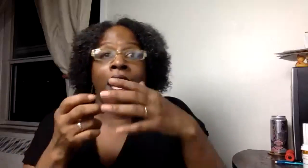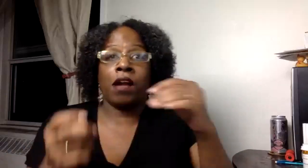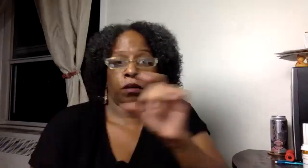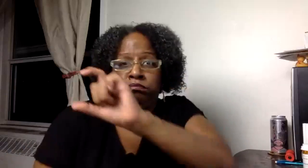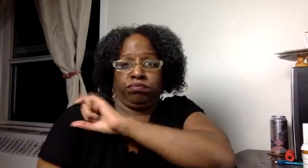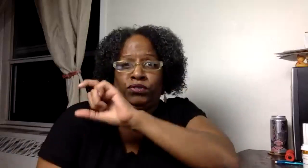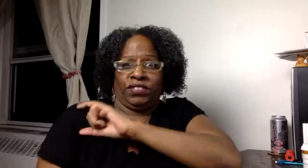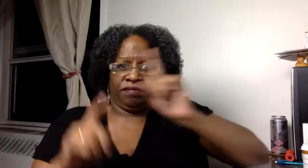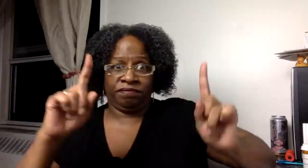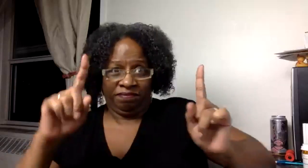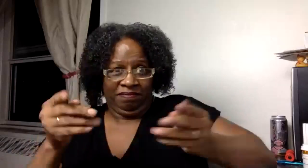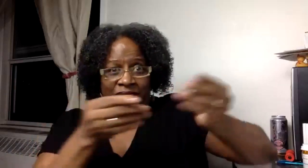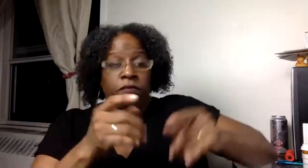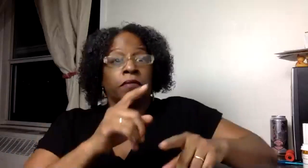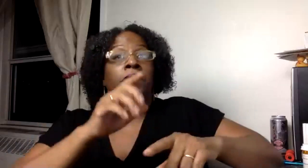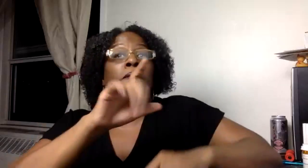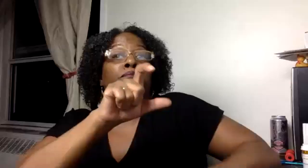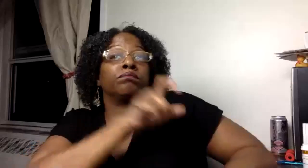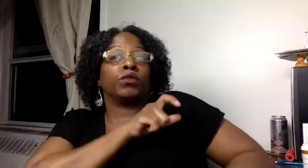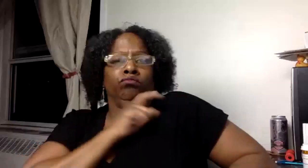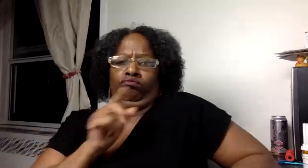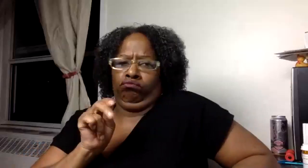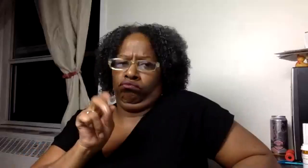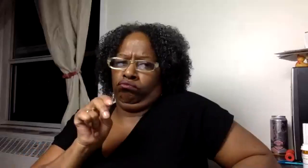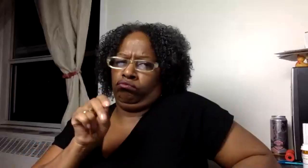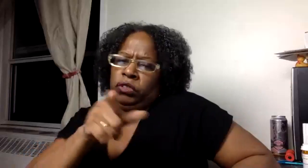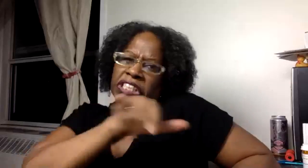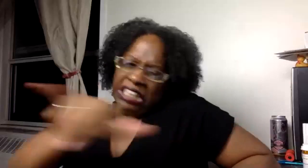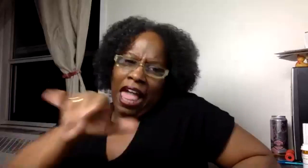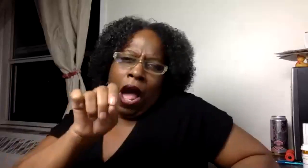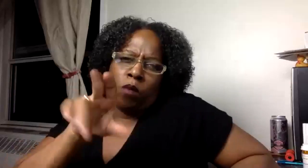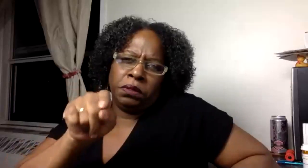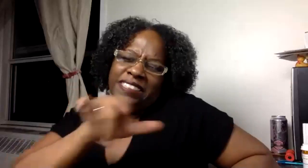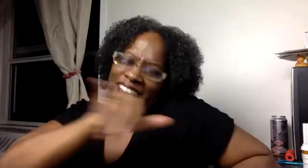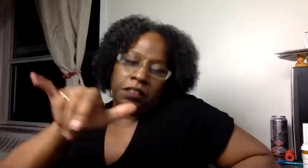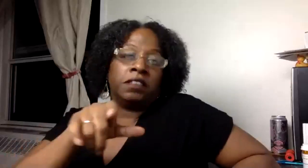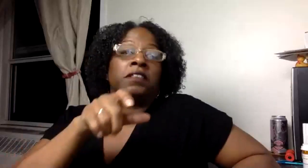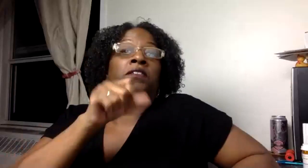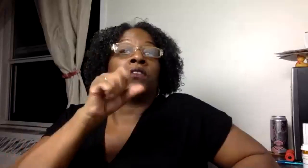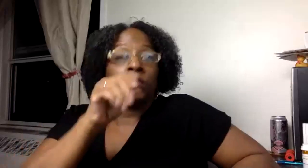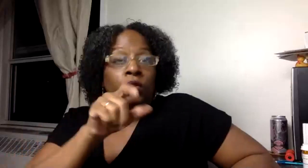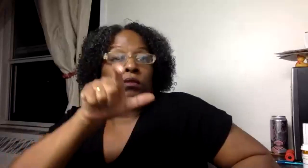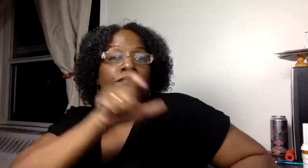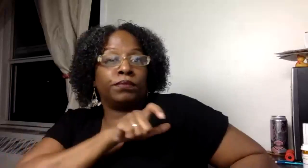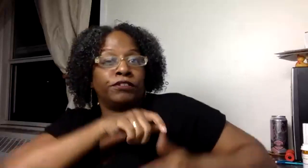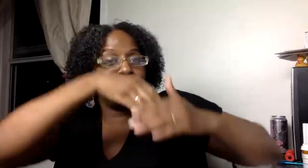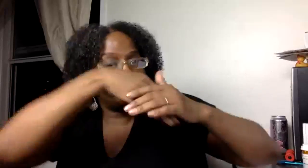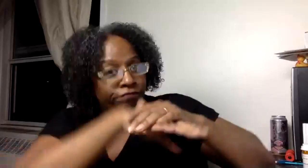But I was there and I wanted to mediate the communication between the deafblind and my deafblind friend and the police officer. But